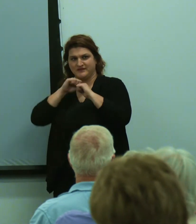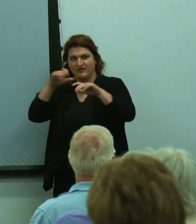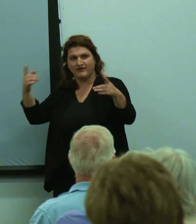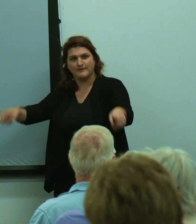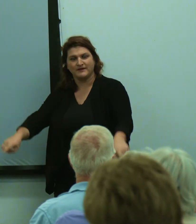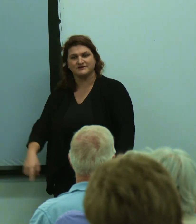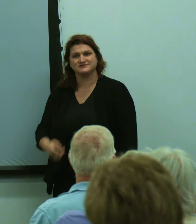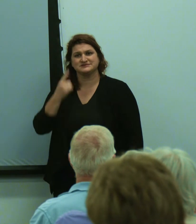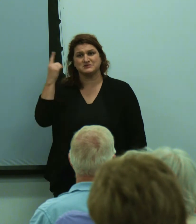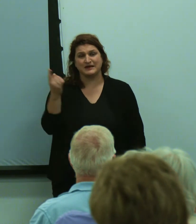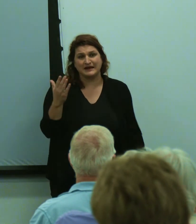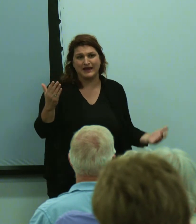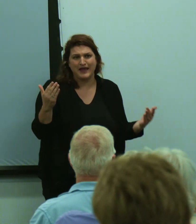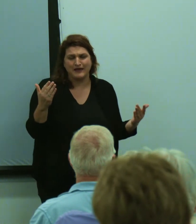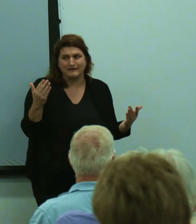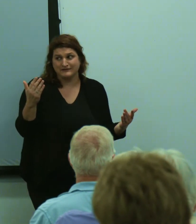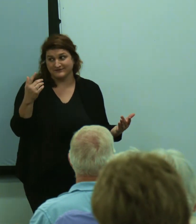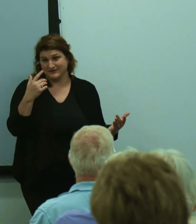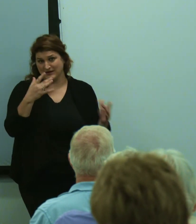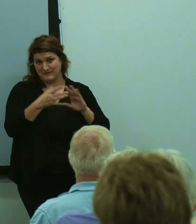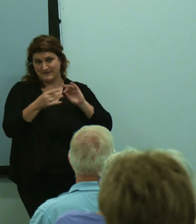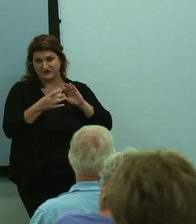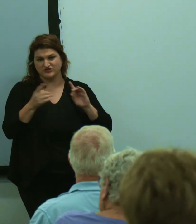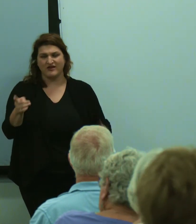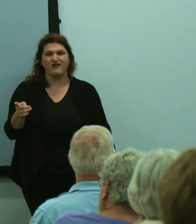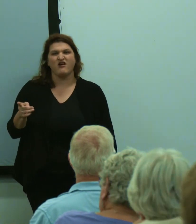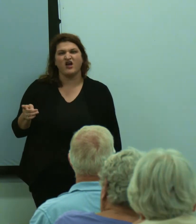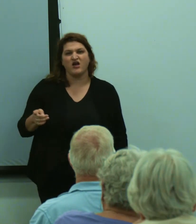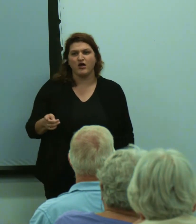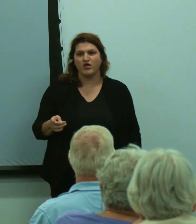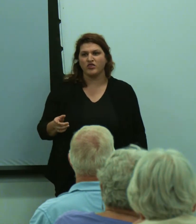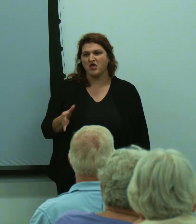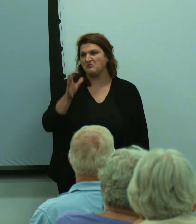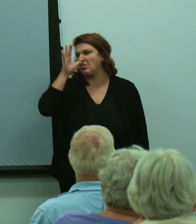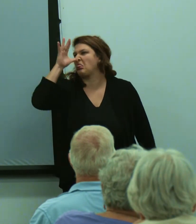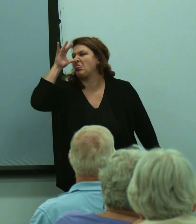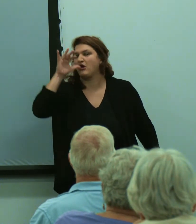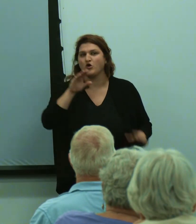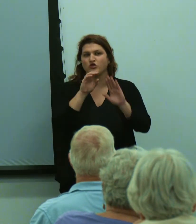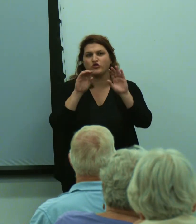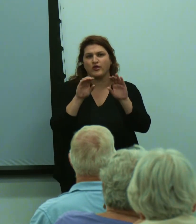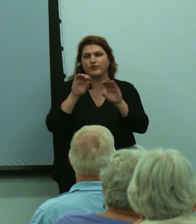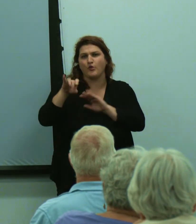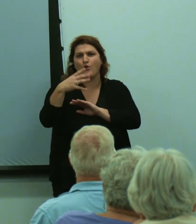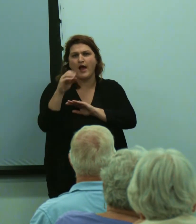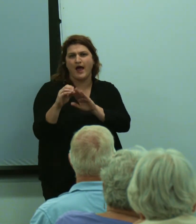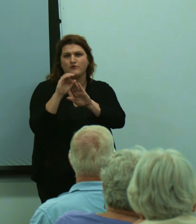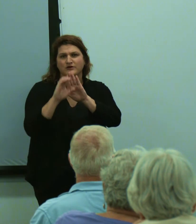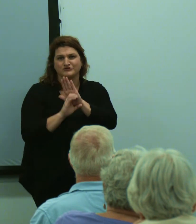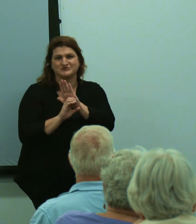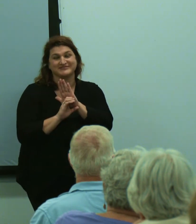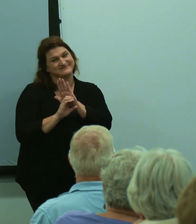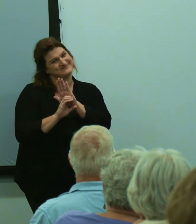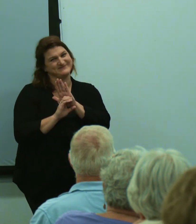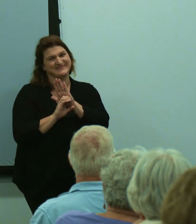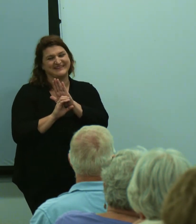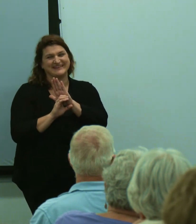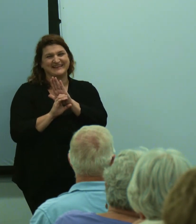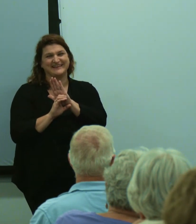Somebody's already said thumbing the nose at the Ohio Constitution and voters. That's at least one of the digits they